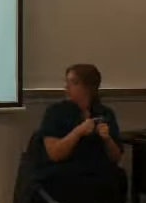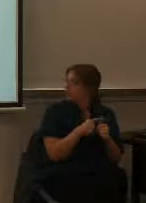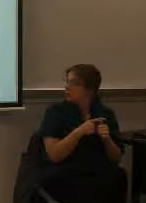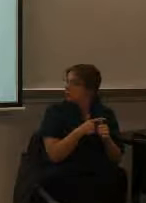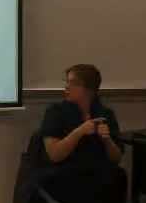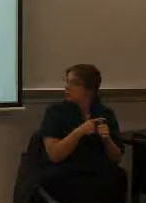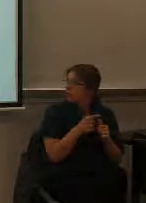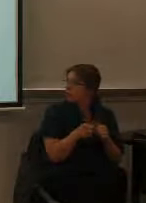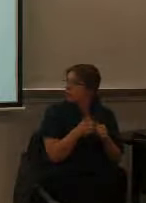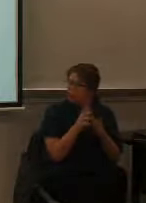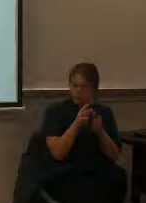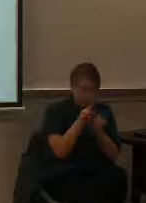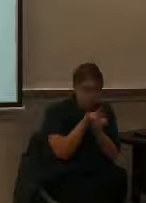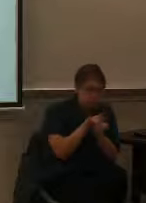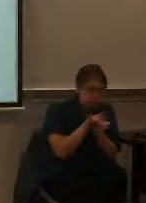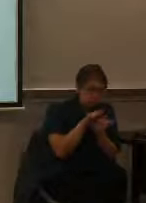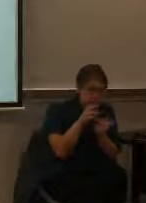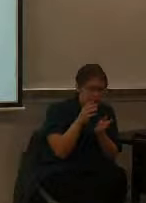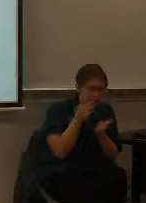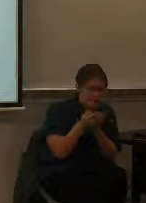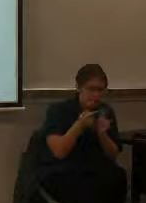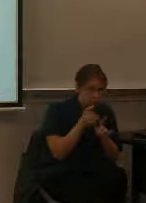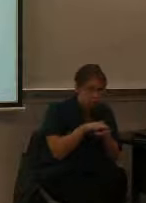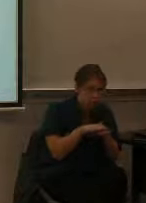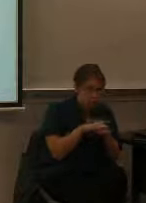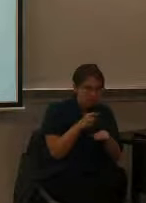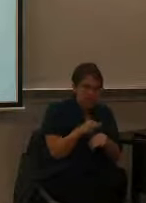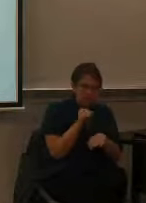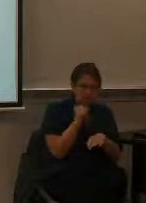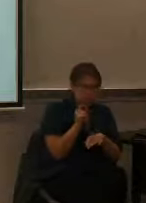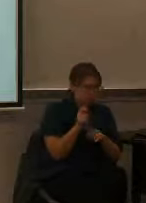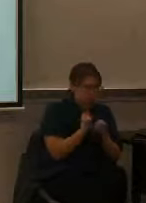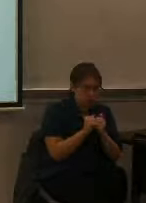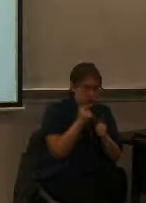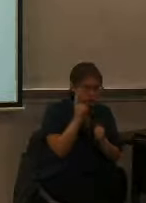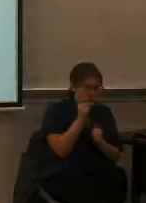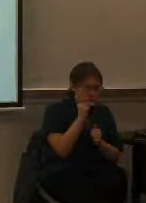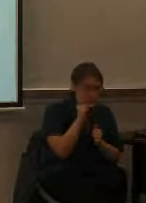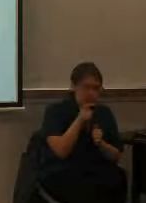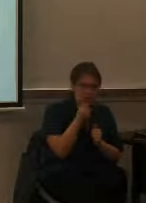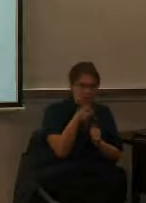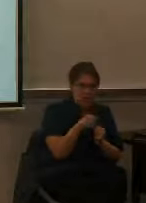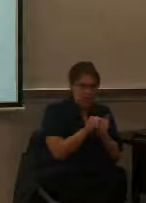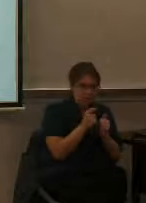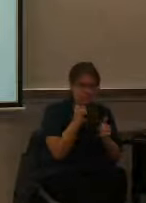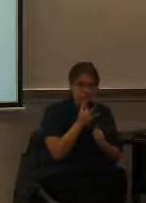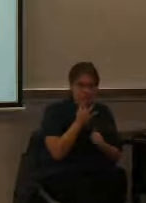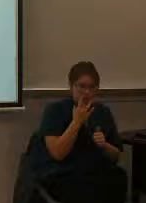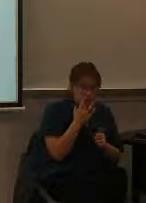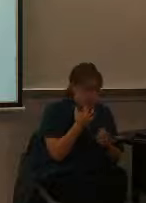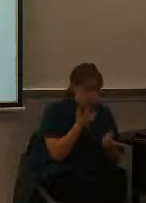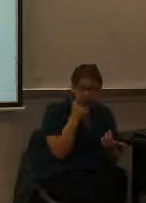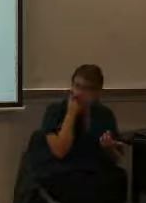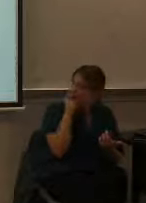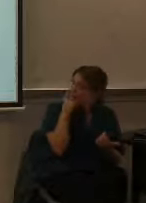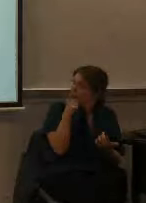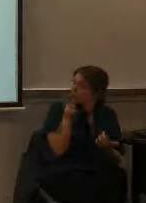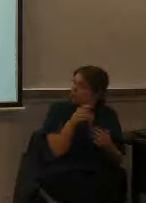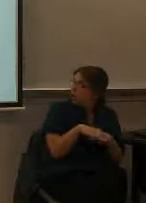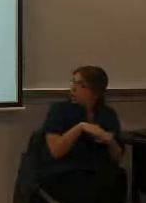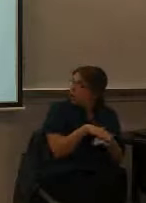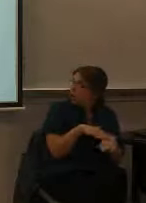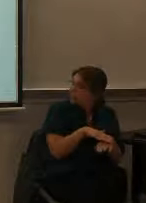ones that press very tightly to the surface. They don't need to compete for nutrients. They don't need to compete for light because they're right on